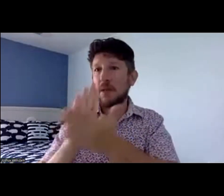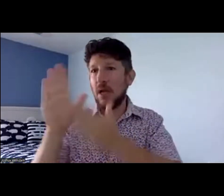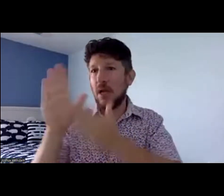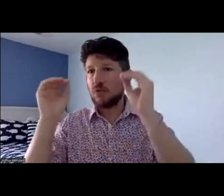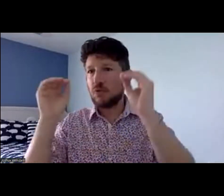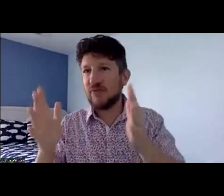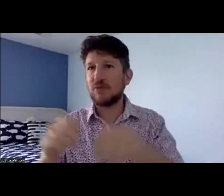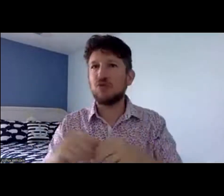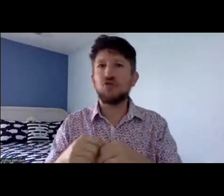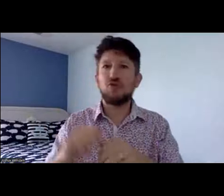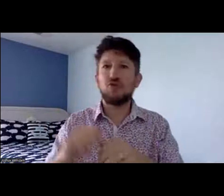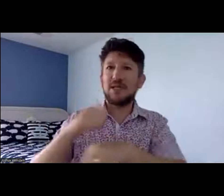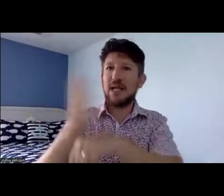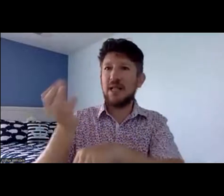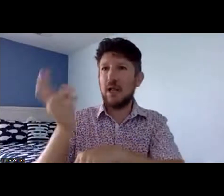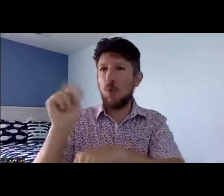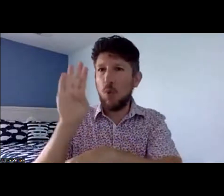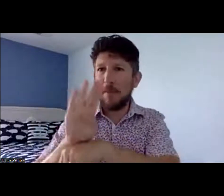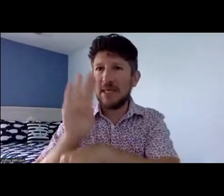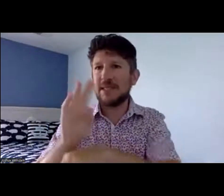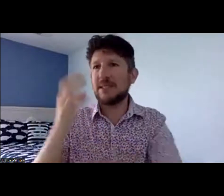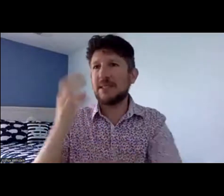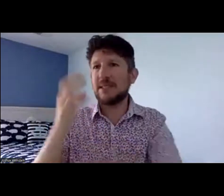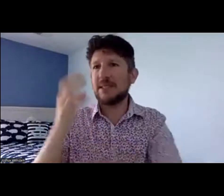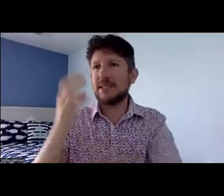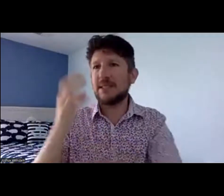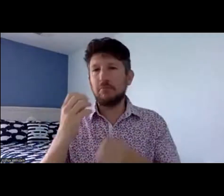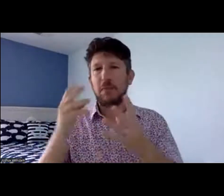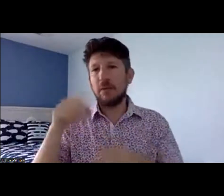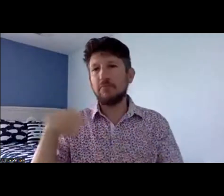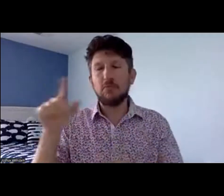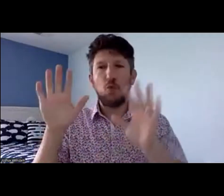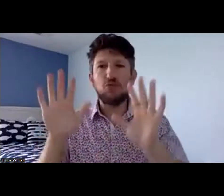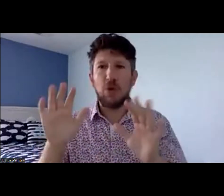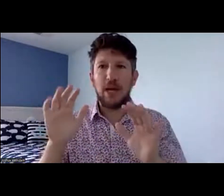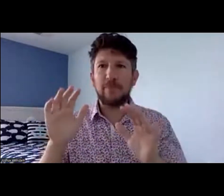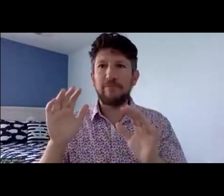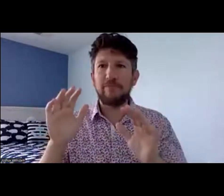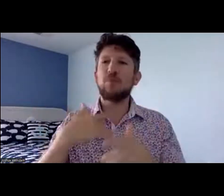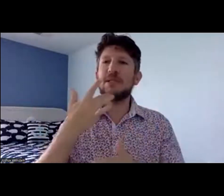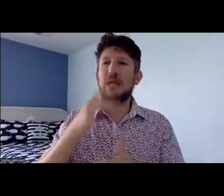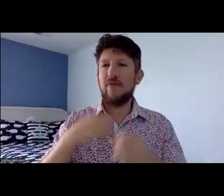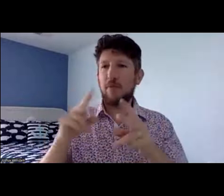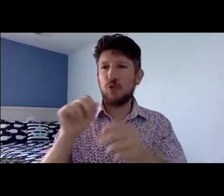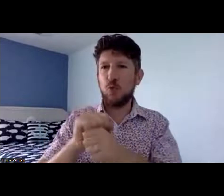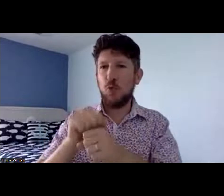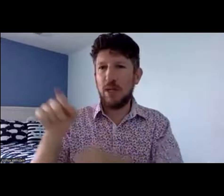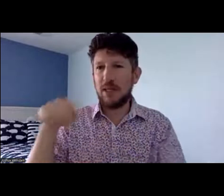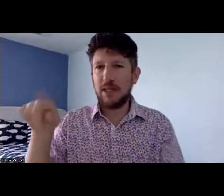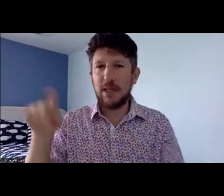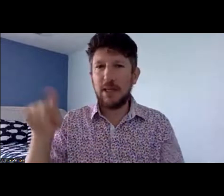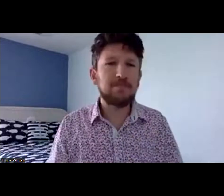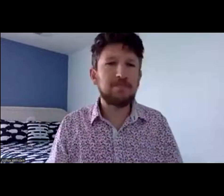That way, the child after college can have a professional level job, possibly own their own business.